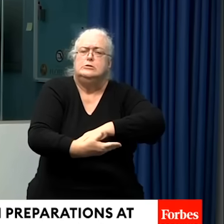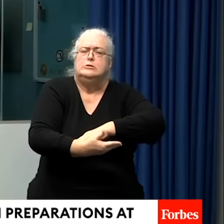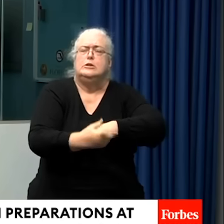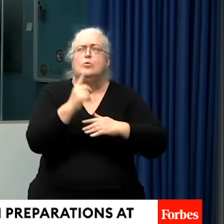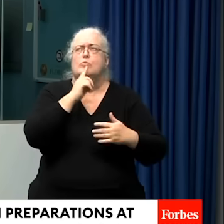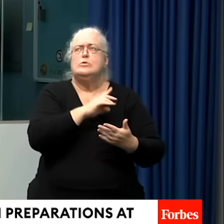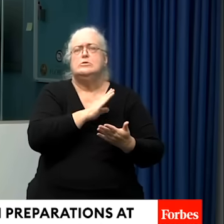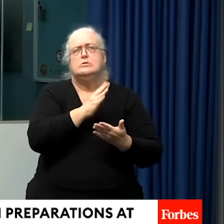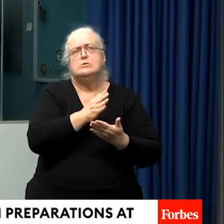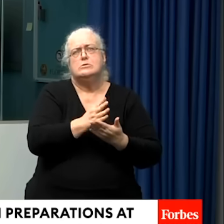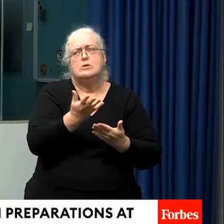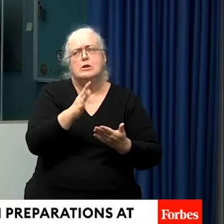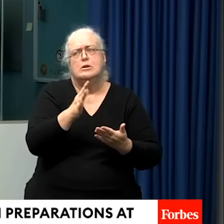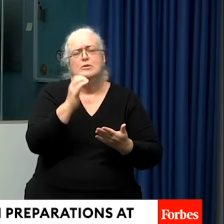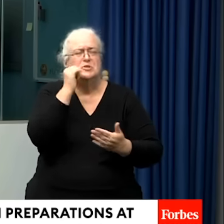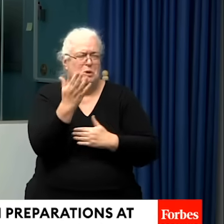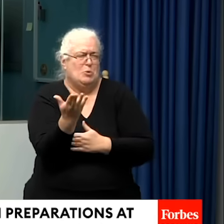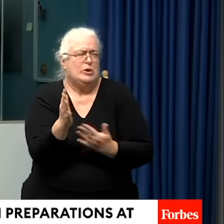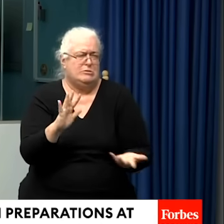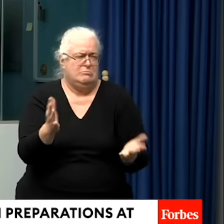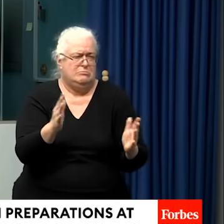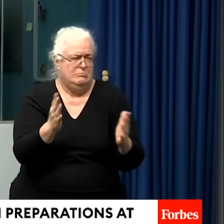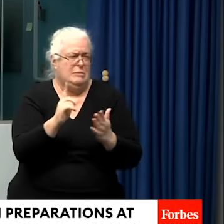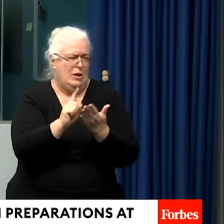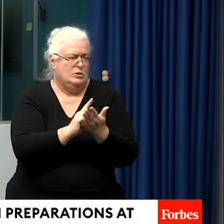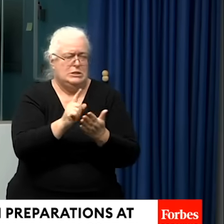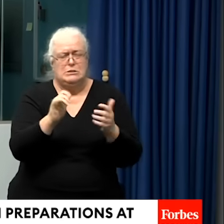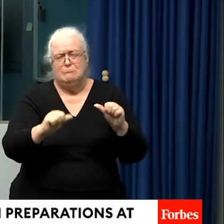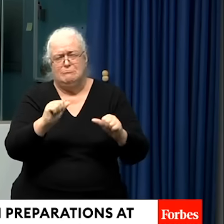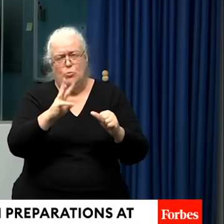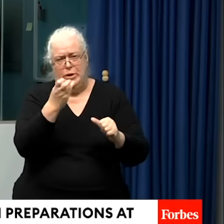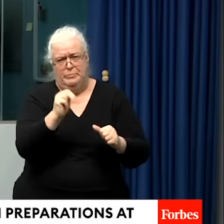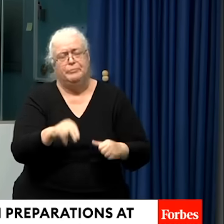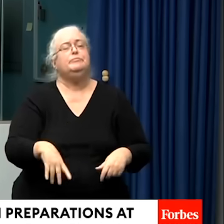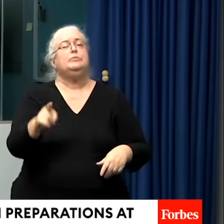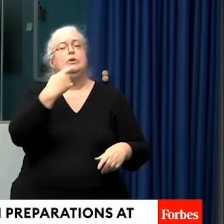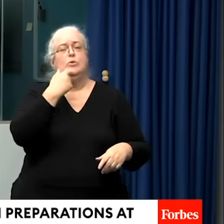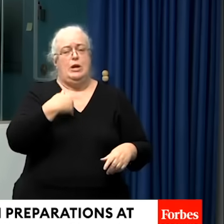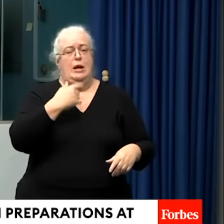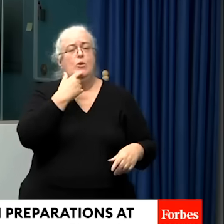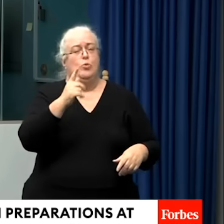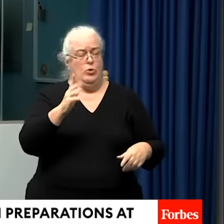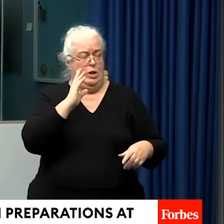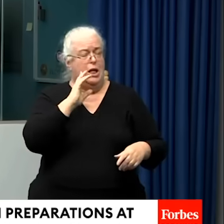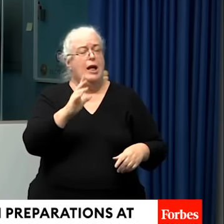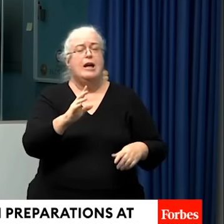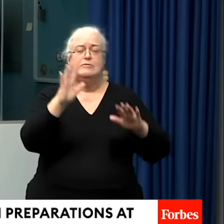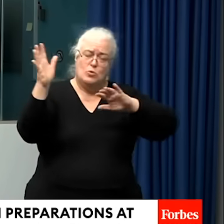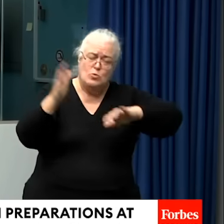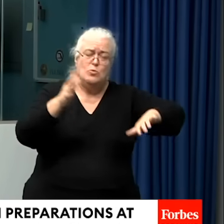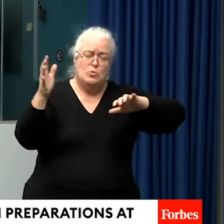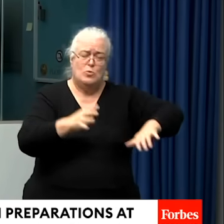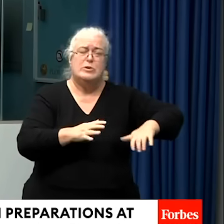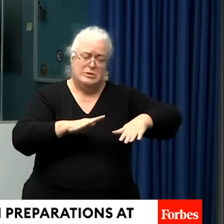subsiding somewhere tomorrow in the morning hours. So we will have straight line wind gusts in overnight and pretty much